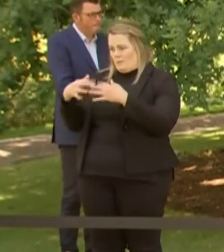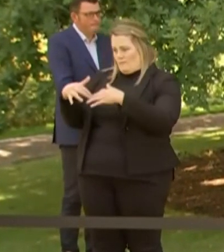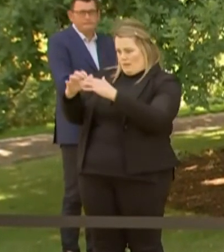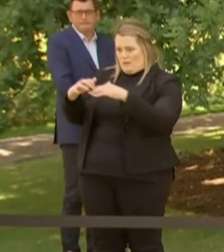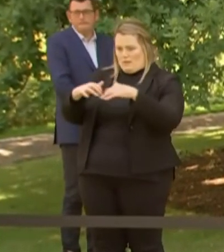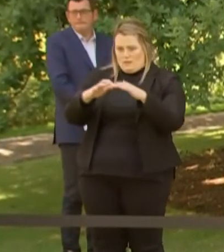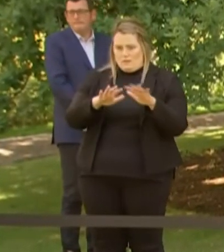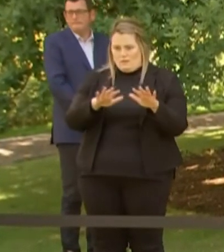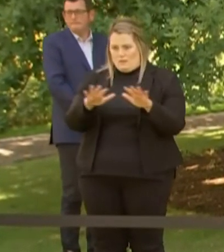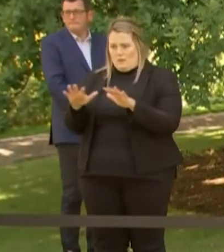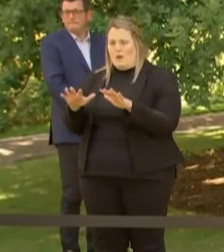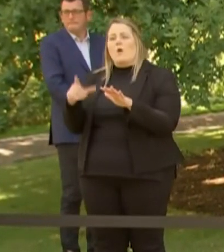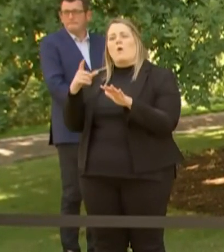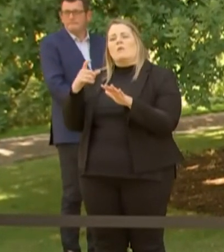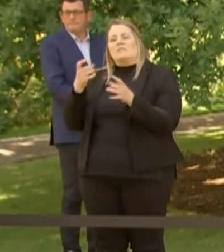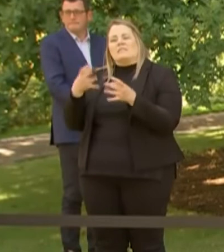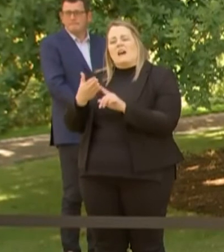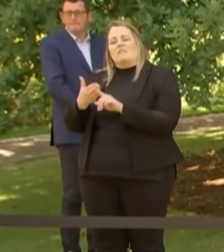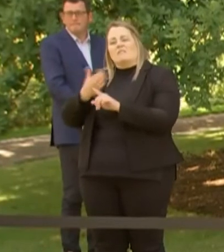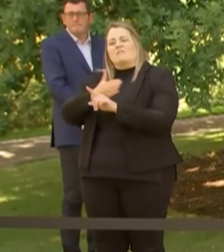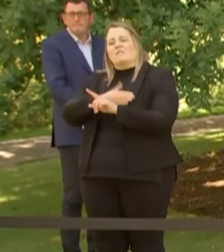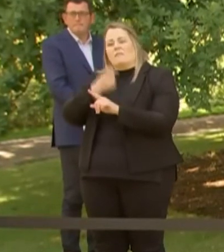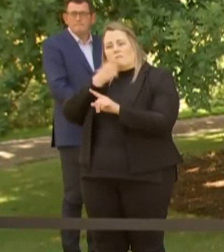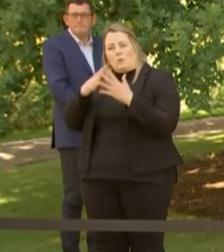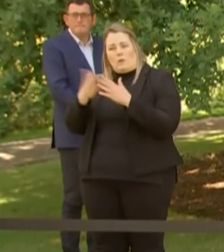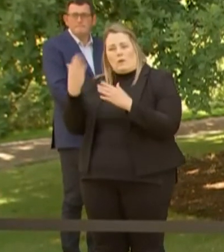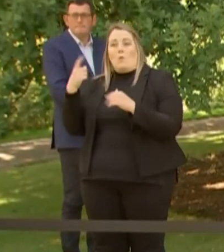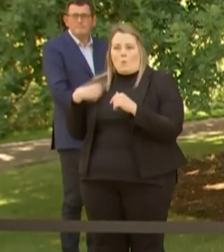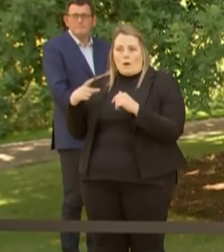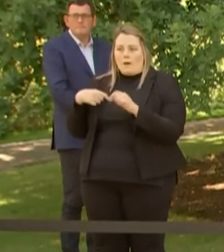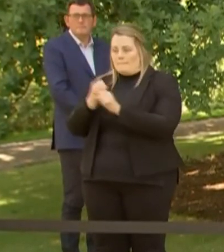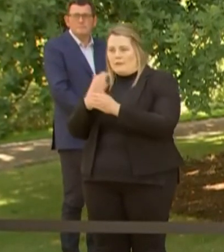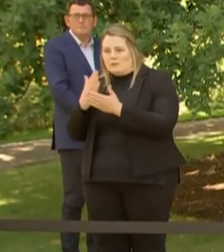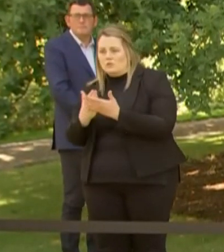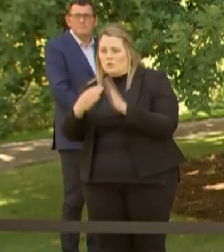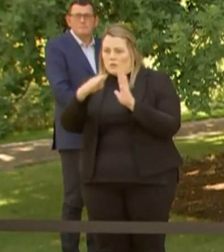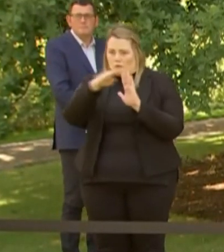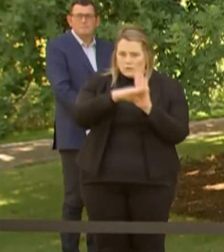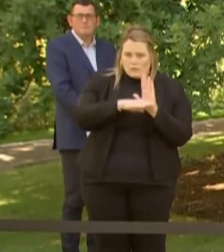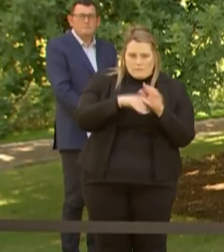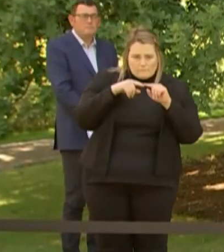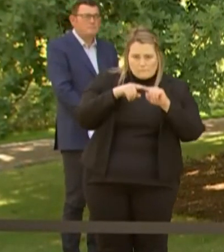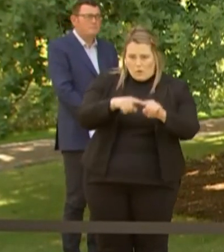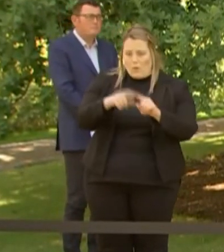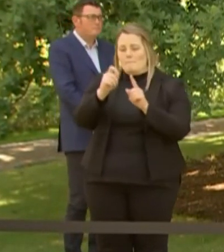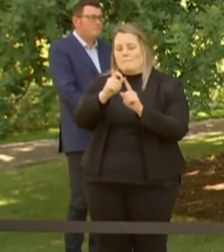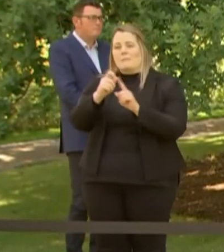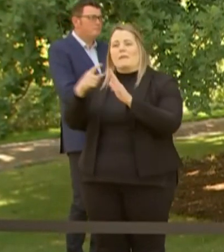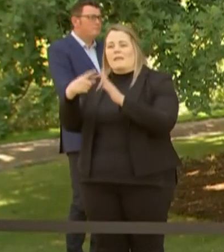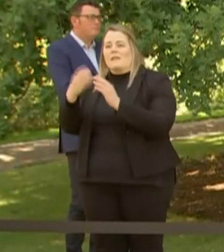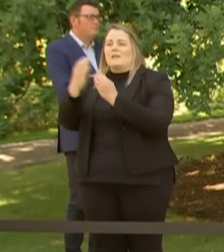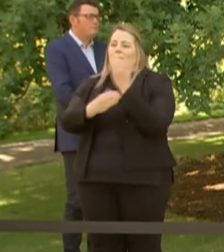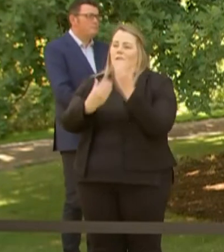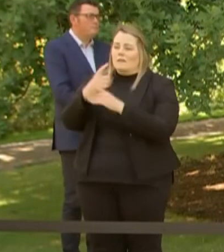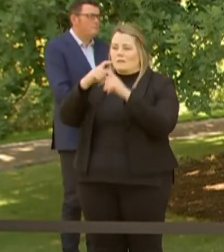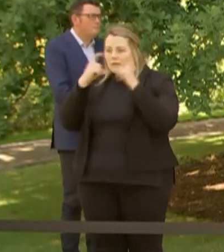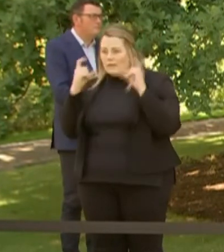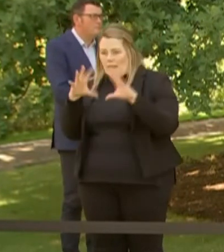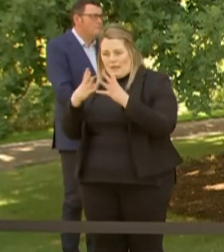so that all the infection control and prevention strategies, the zoning, the PPE requirements are in place. So that's part of what we've been doing with